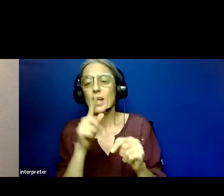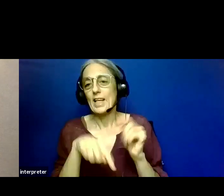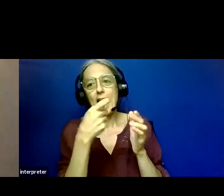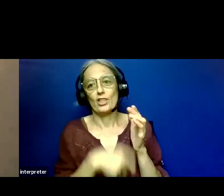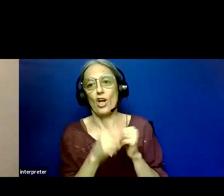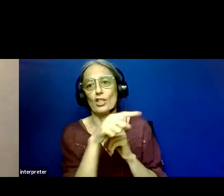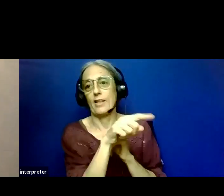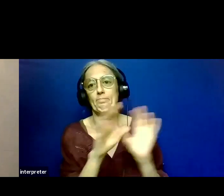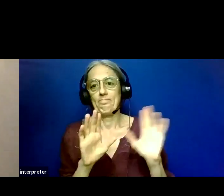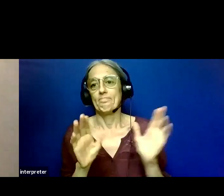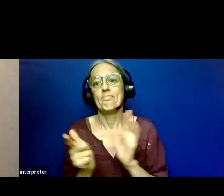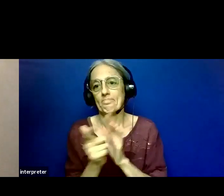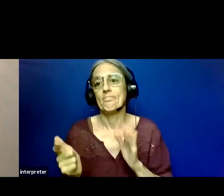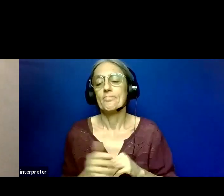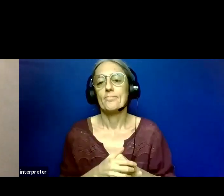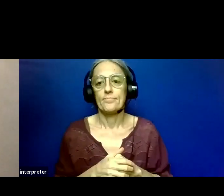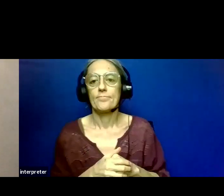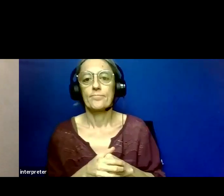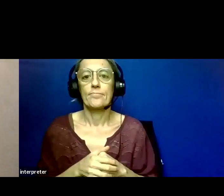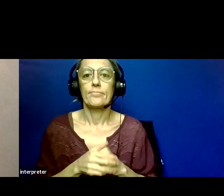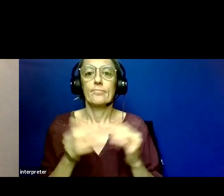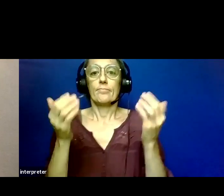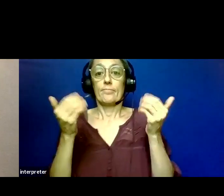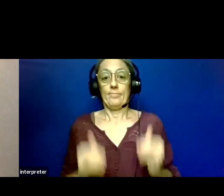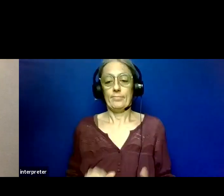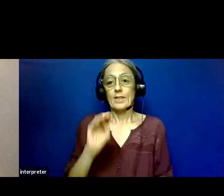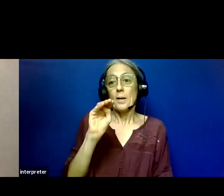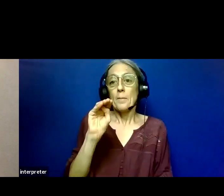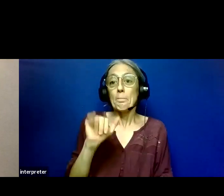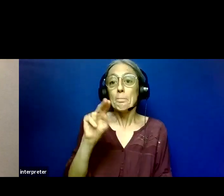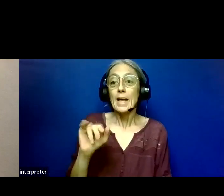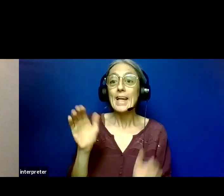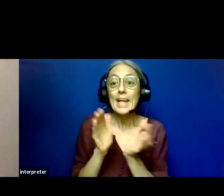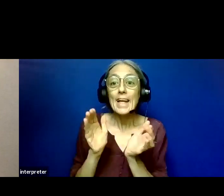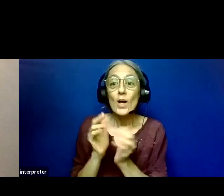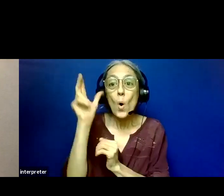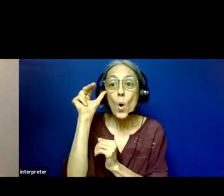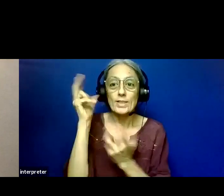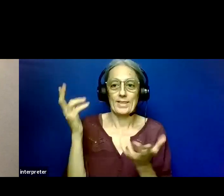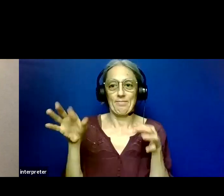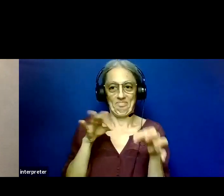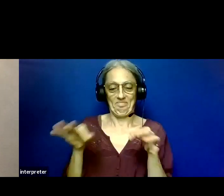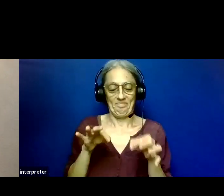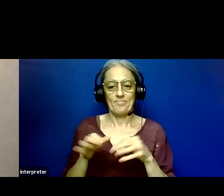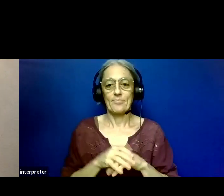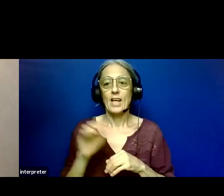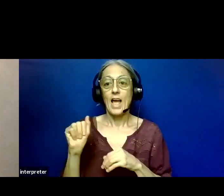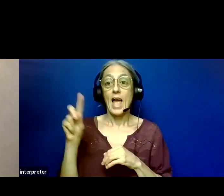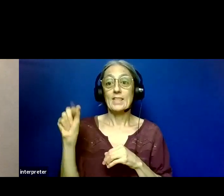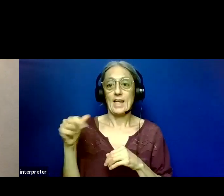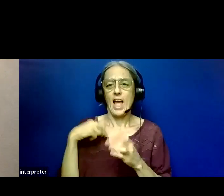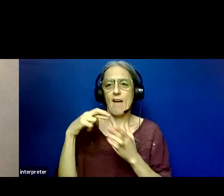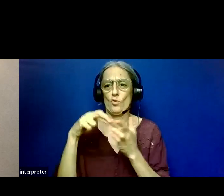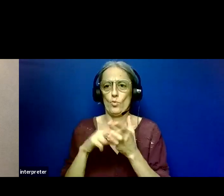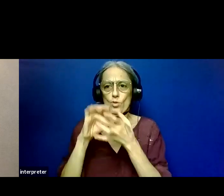So that's about miniature horses. The ADA regulations about service